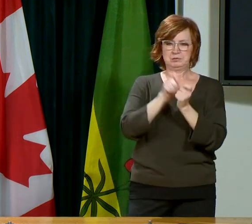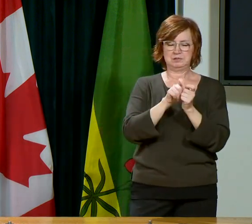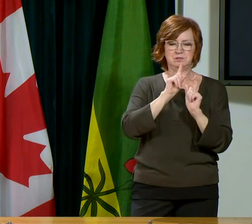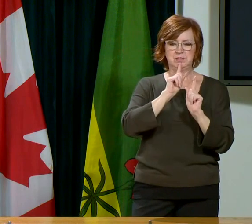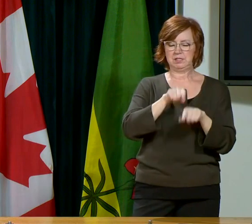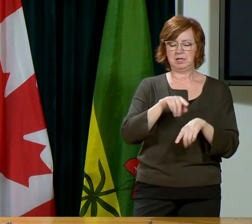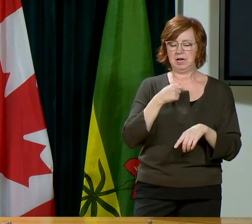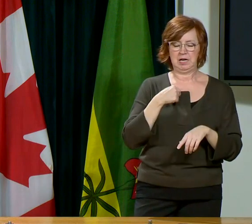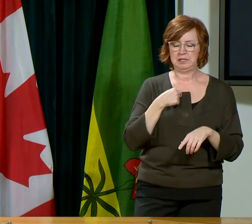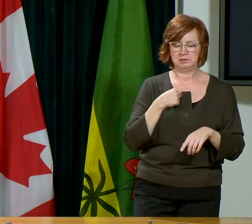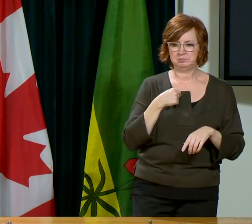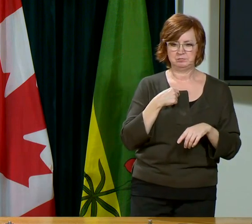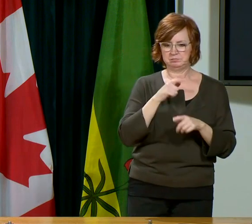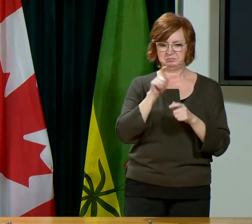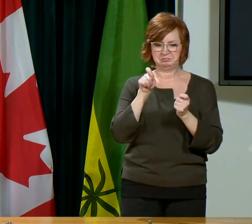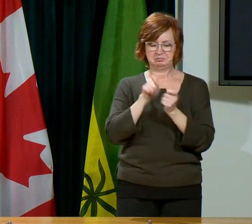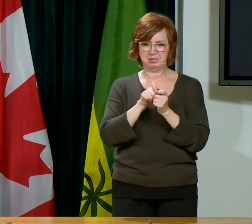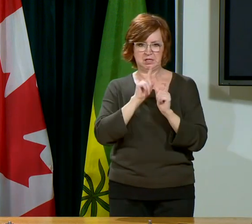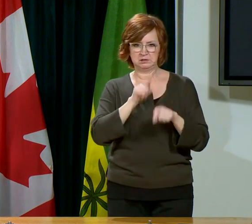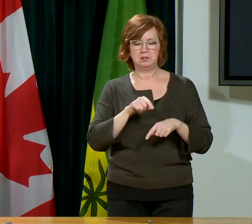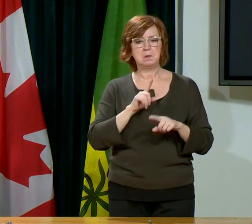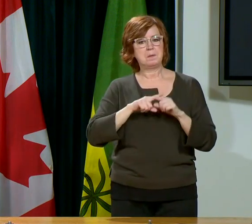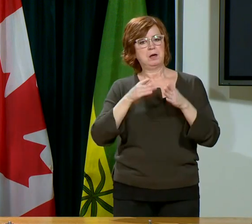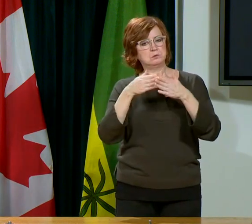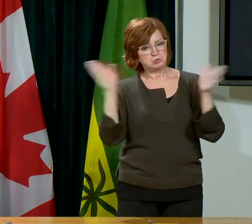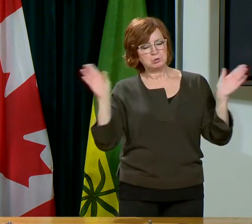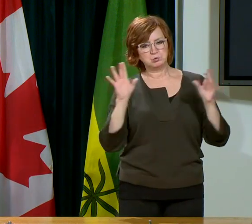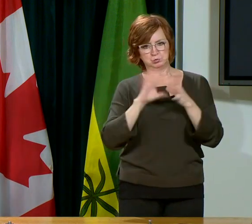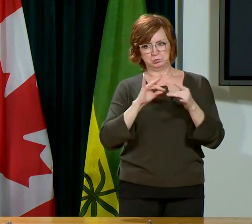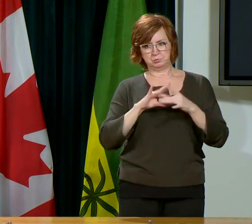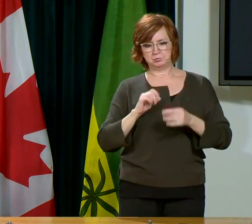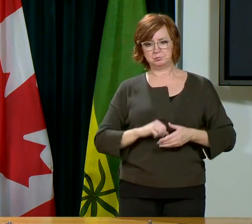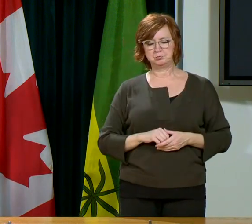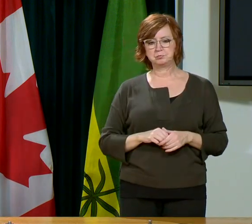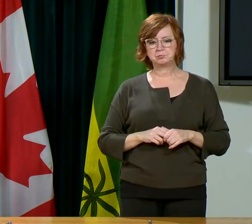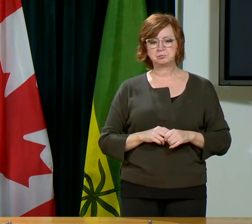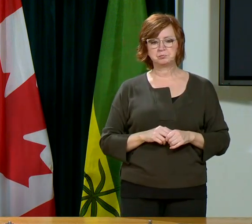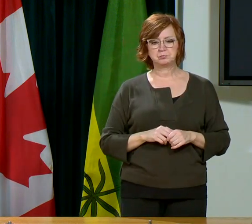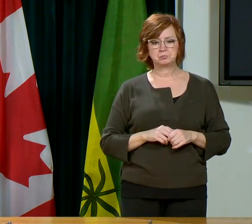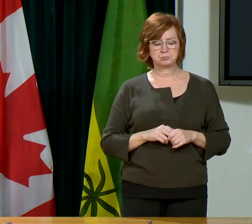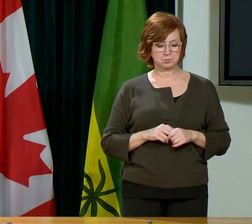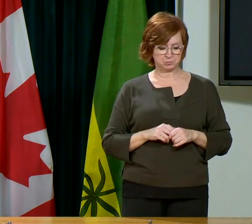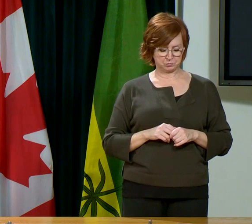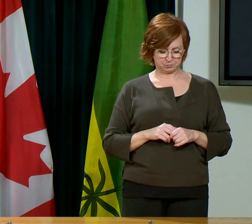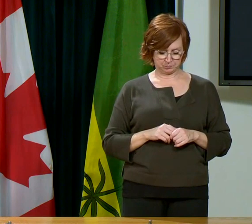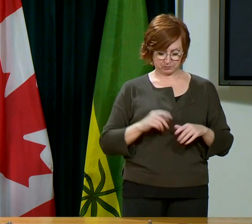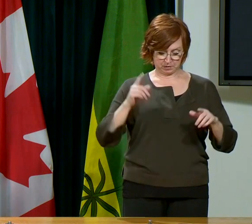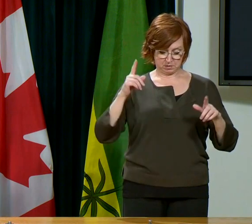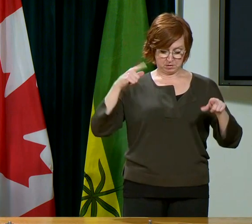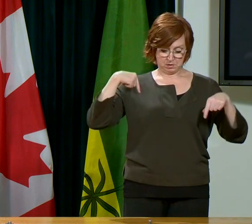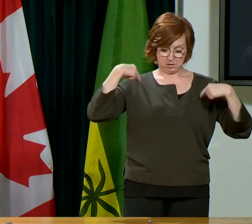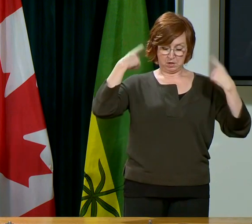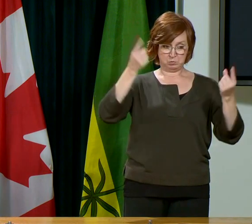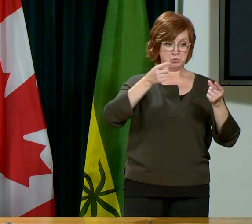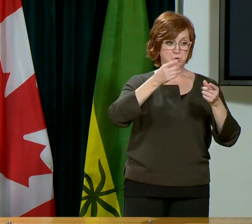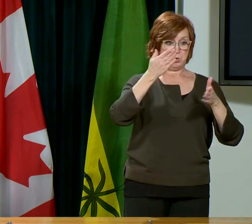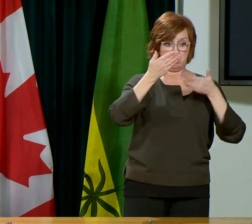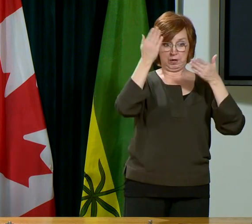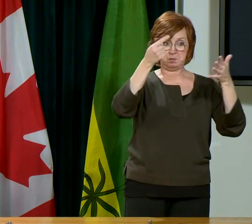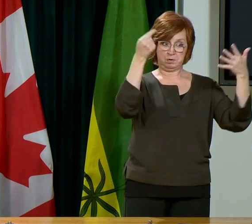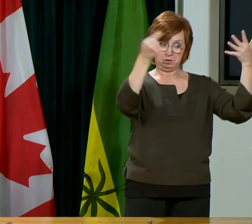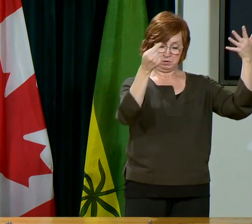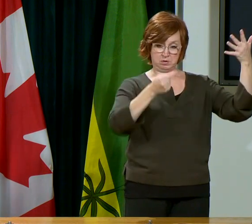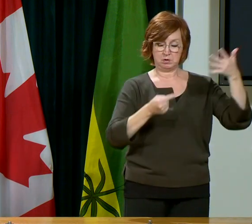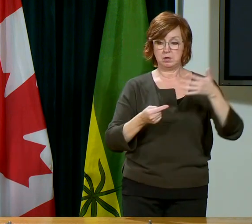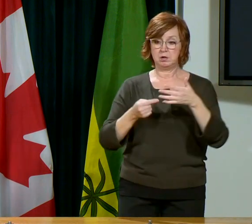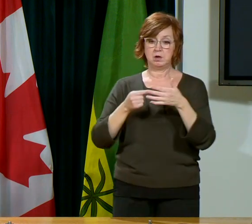about what has been the recommendation to date, what may be possibilities for the future, and what have